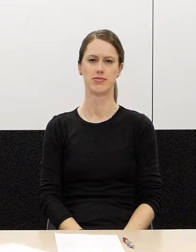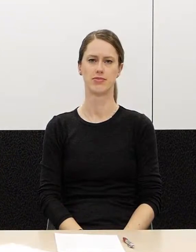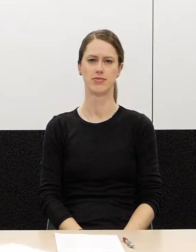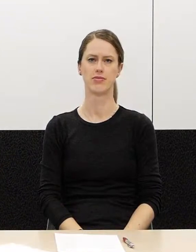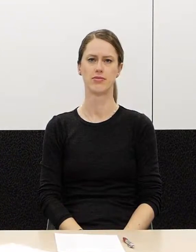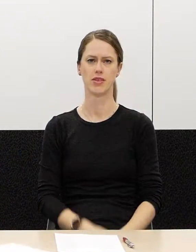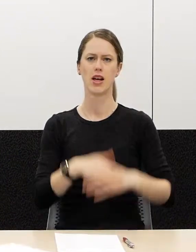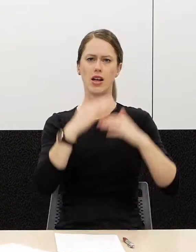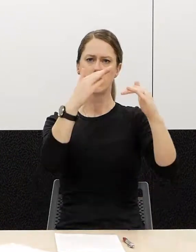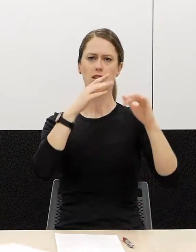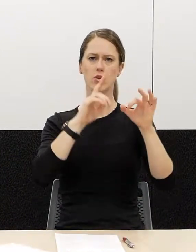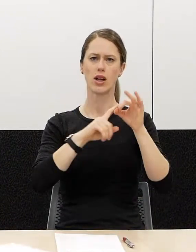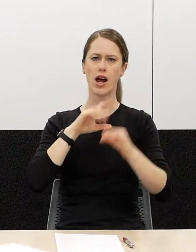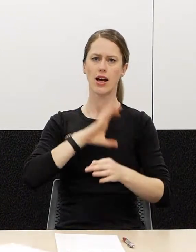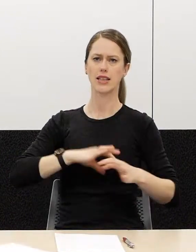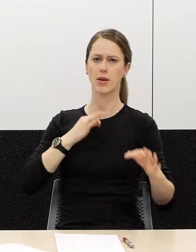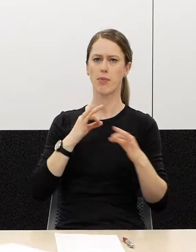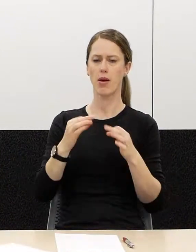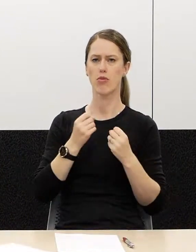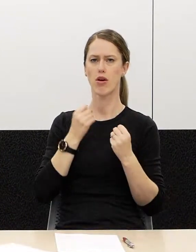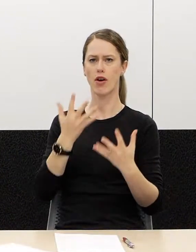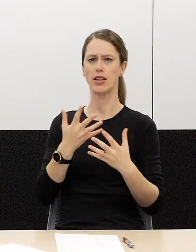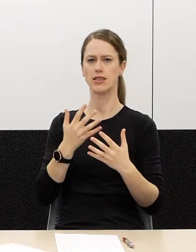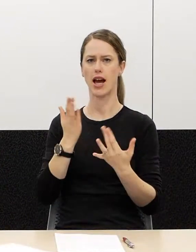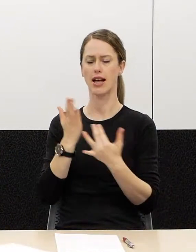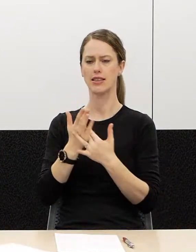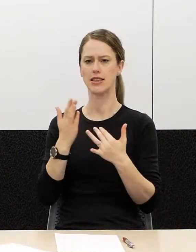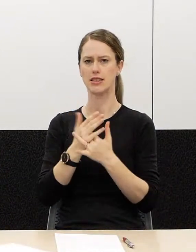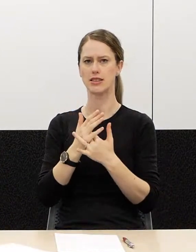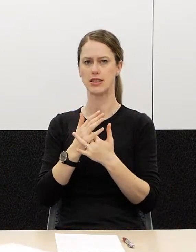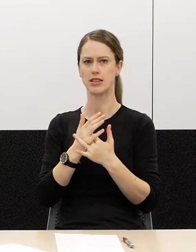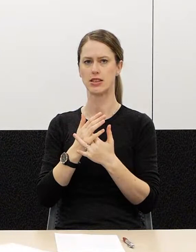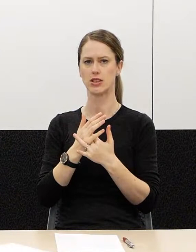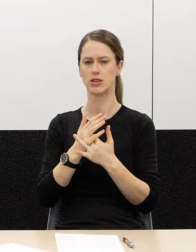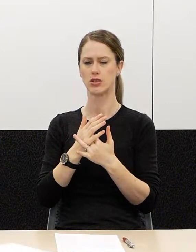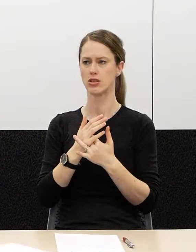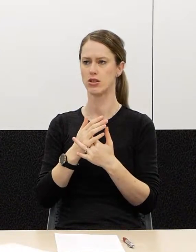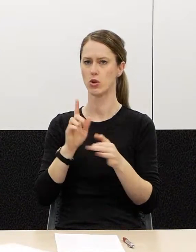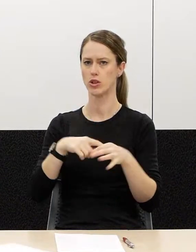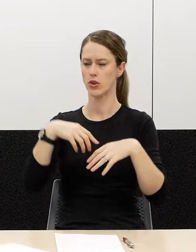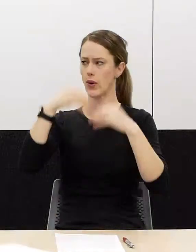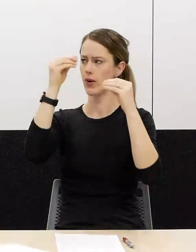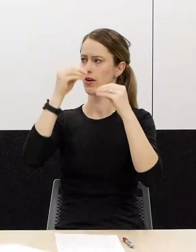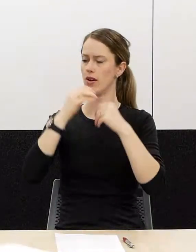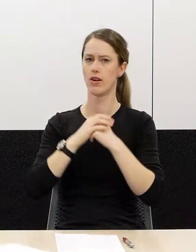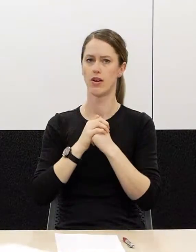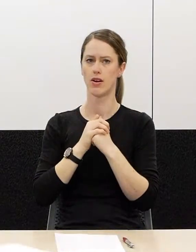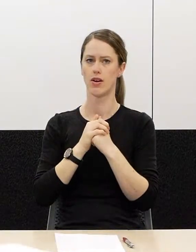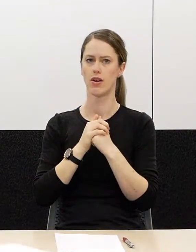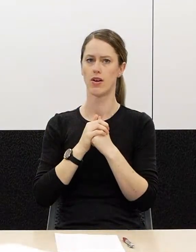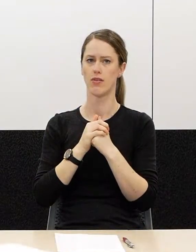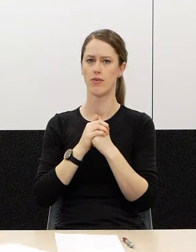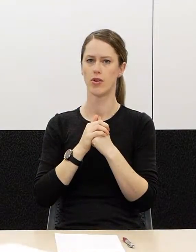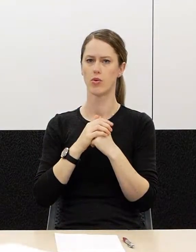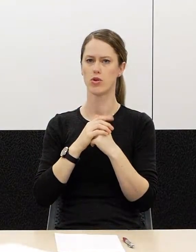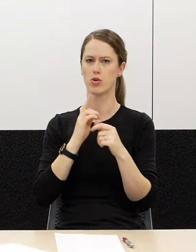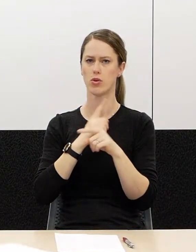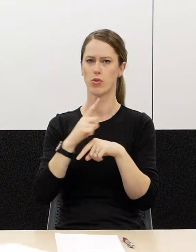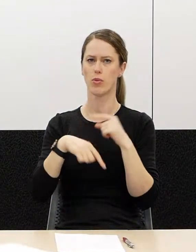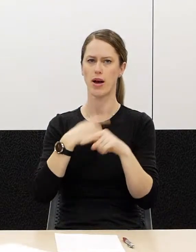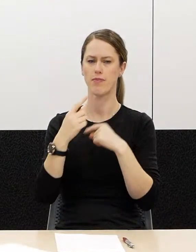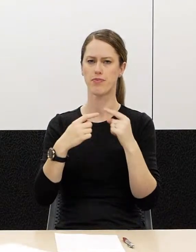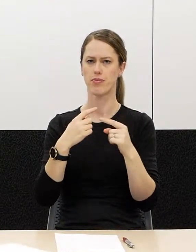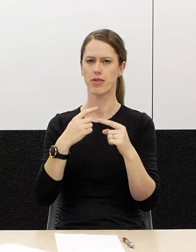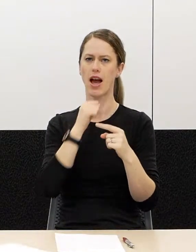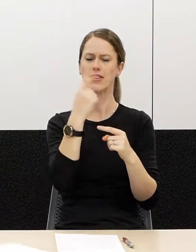a cancer plan include access to oral rehabilitation and dental care? Whoops, the question's gone. When they've